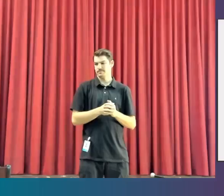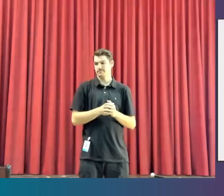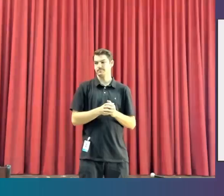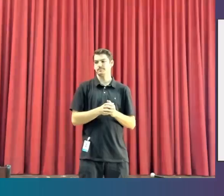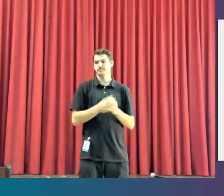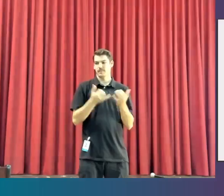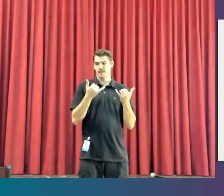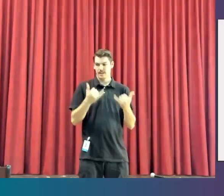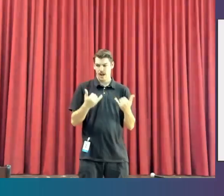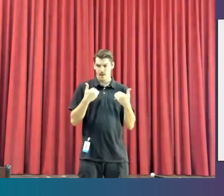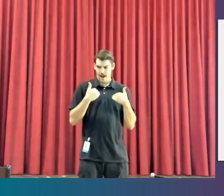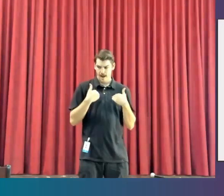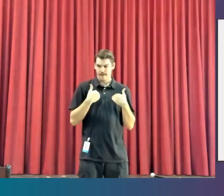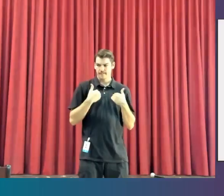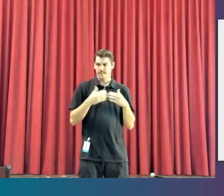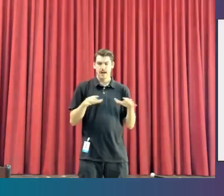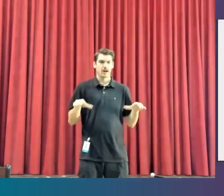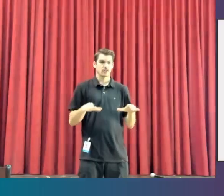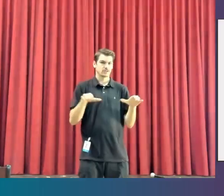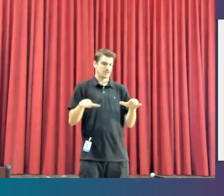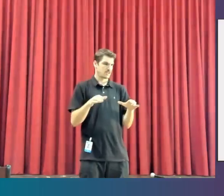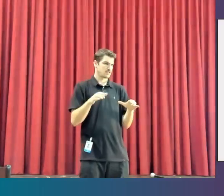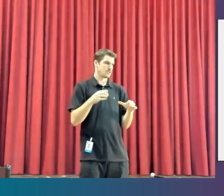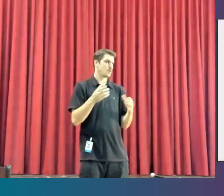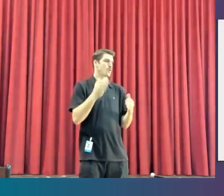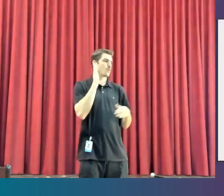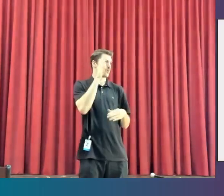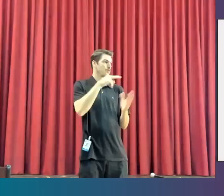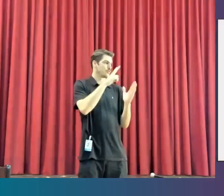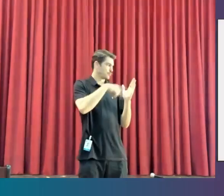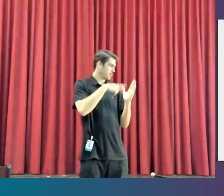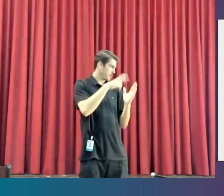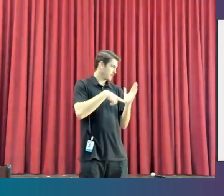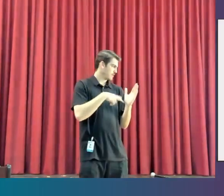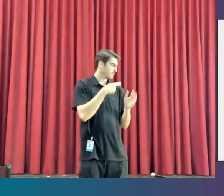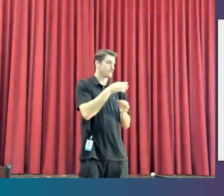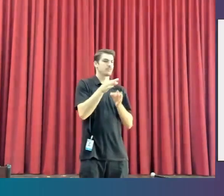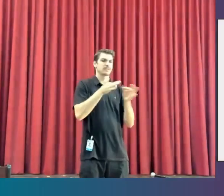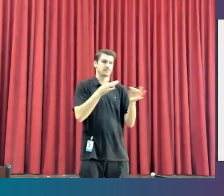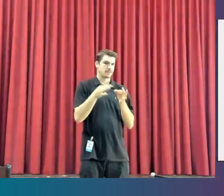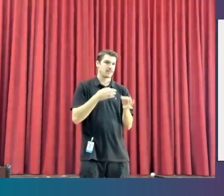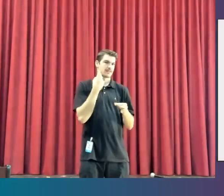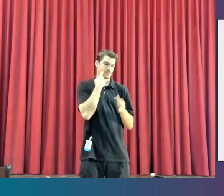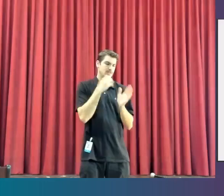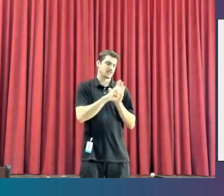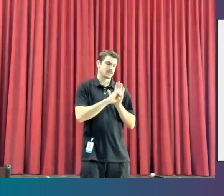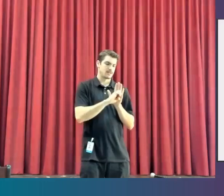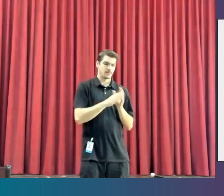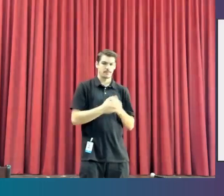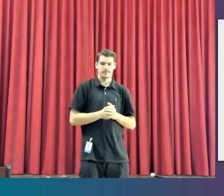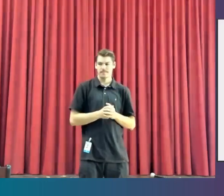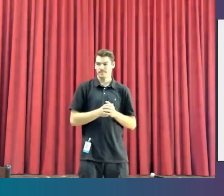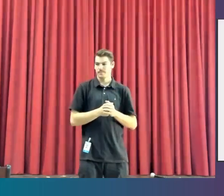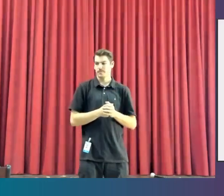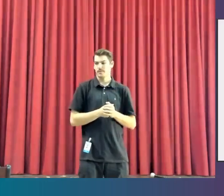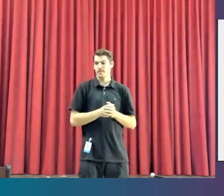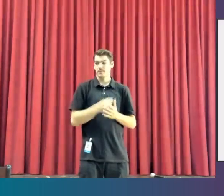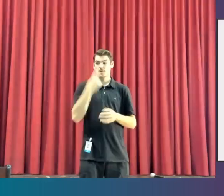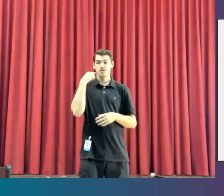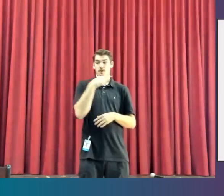have an exercise here that I'm going to read through that talks about this example. So in